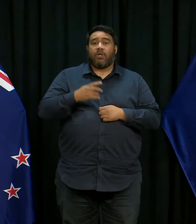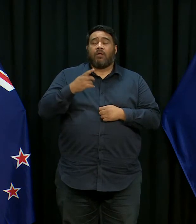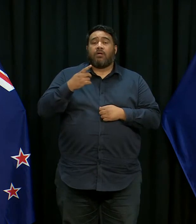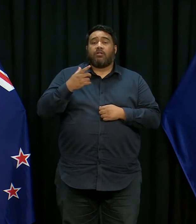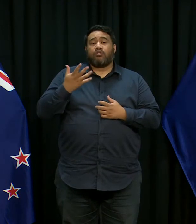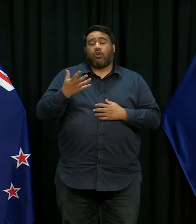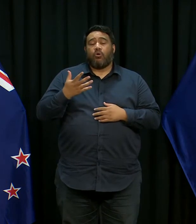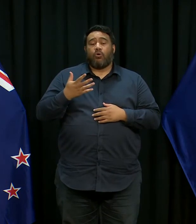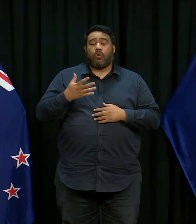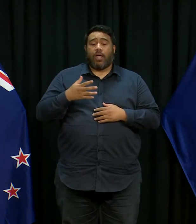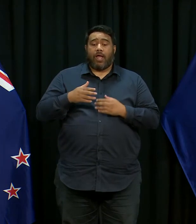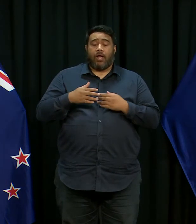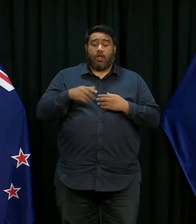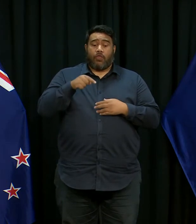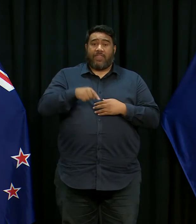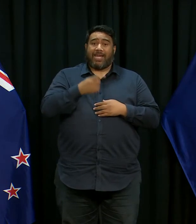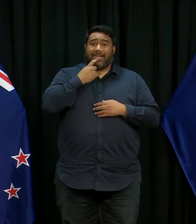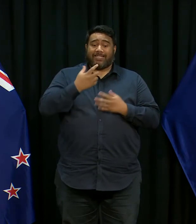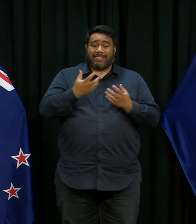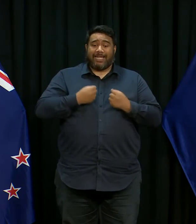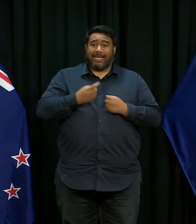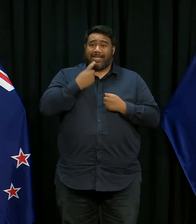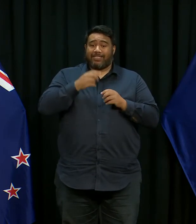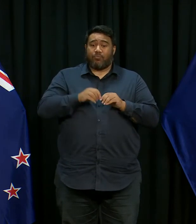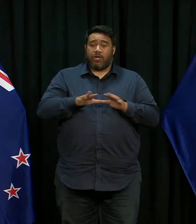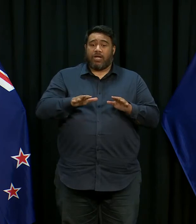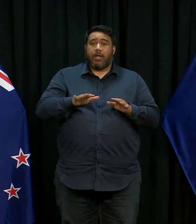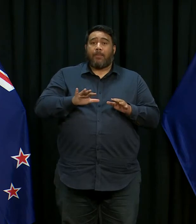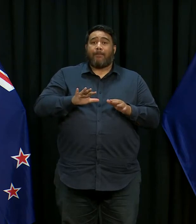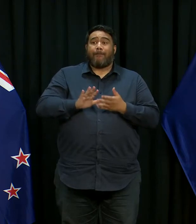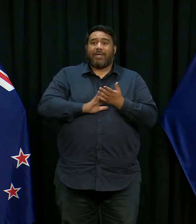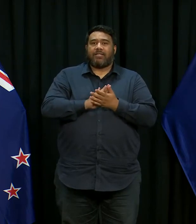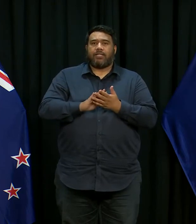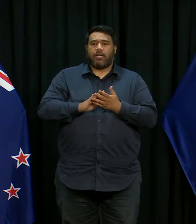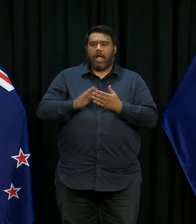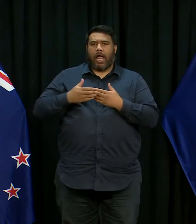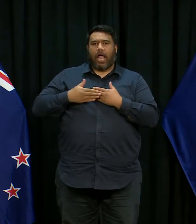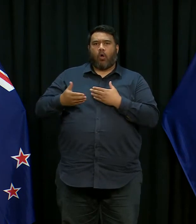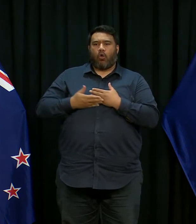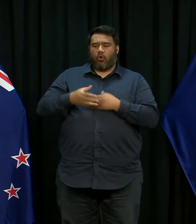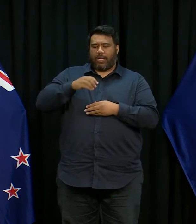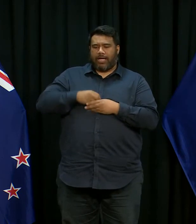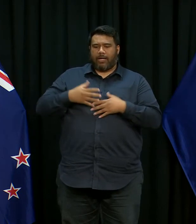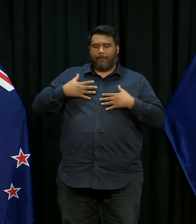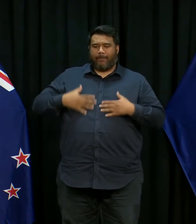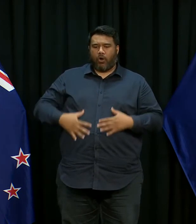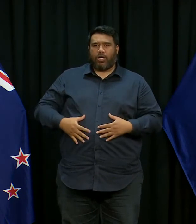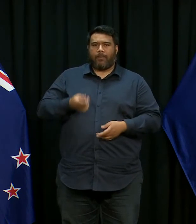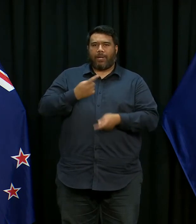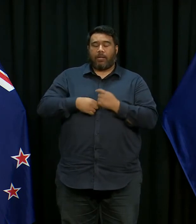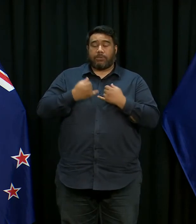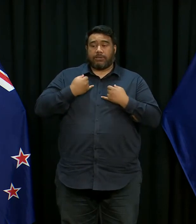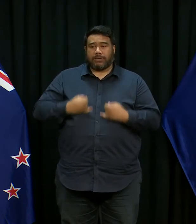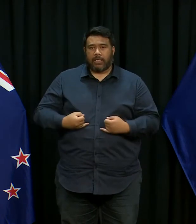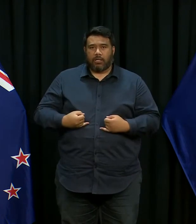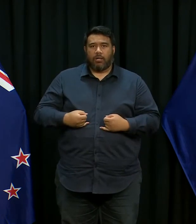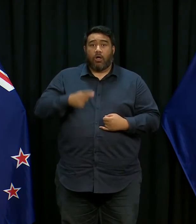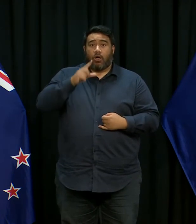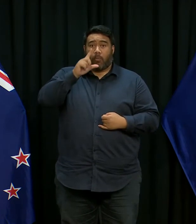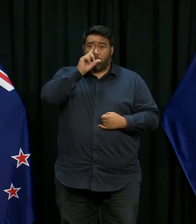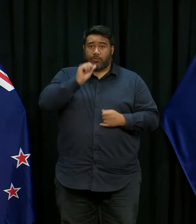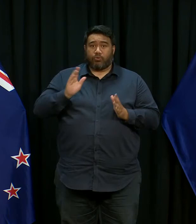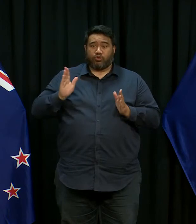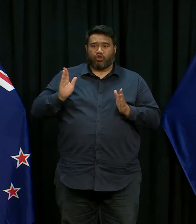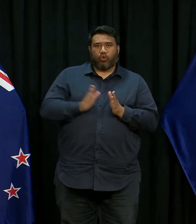incubation period. And so it really demands us to get in quickly with identifying contacts, isolating, and